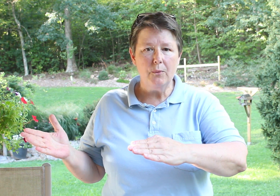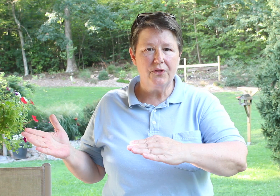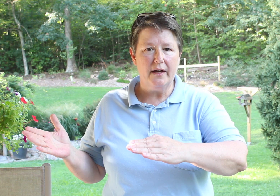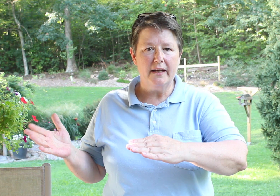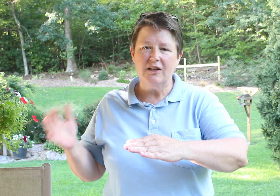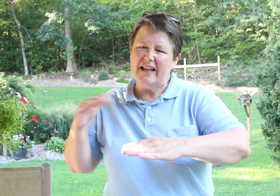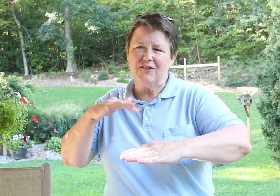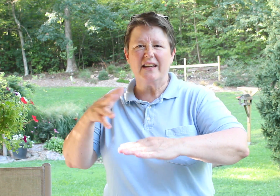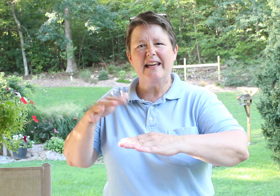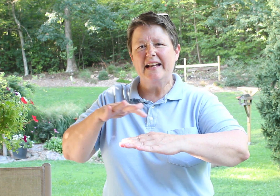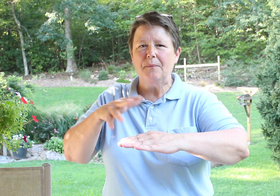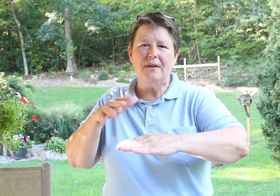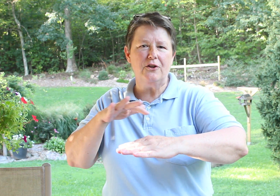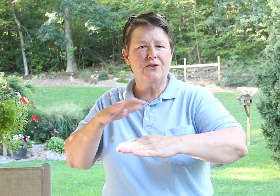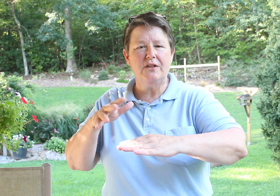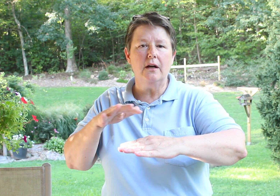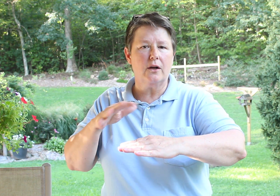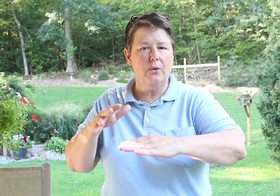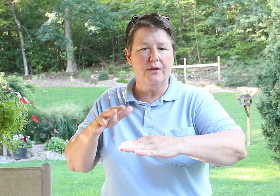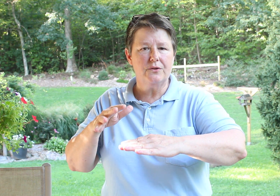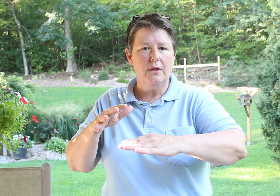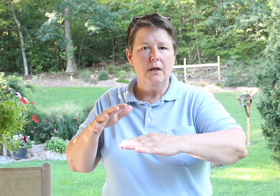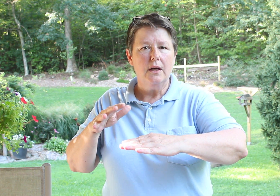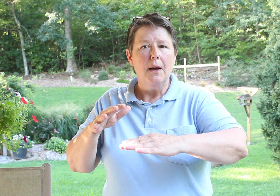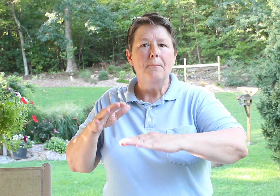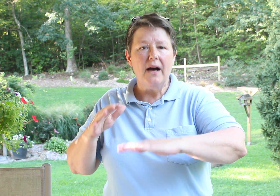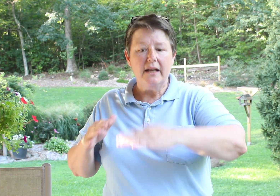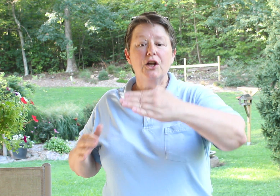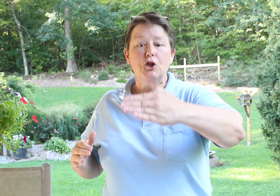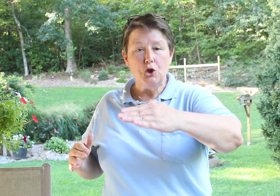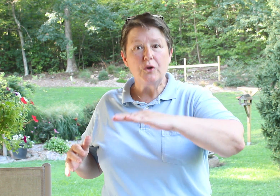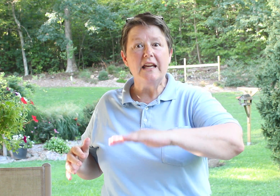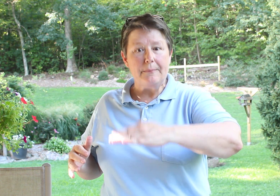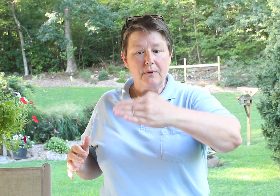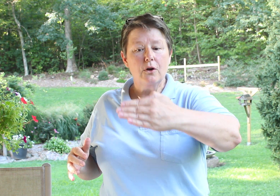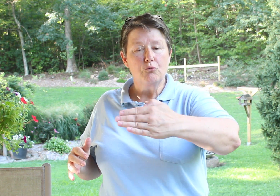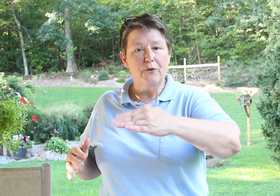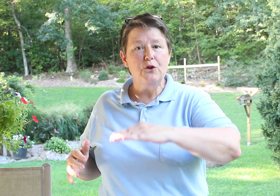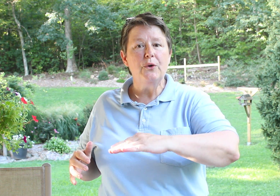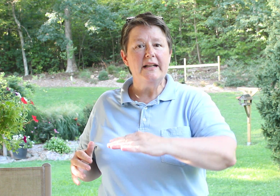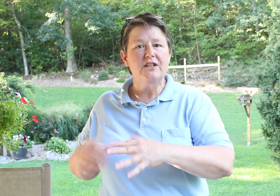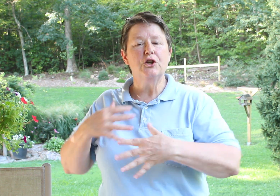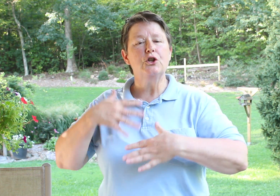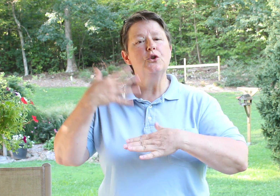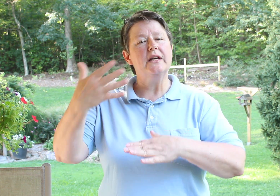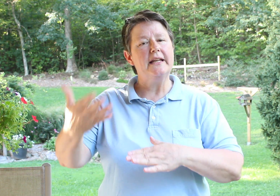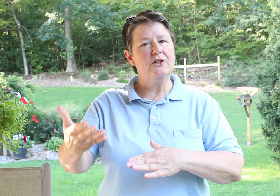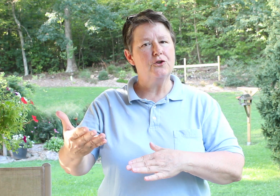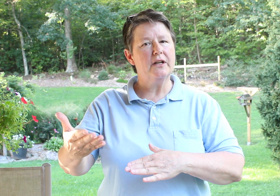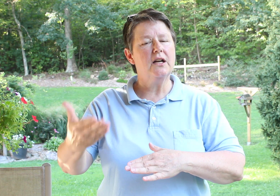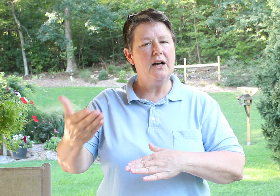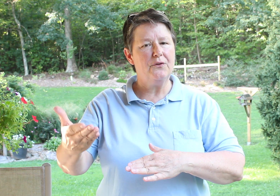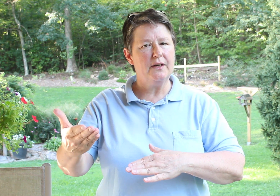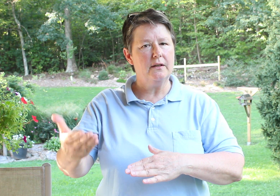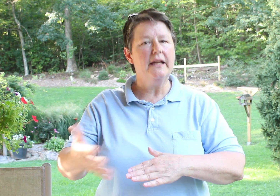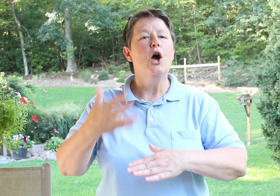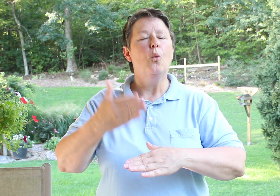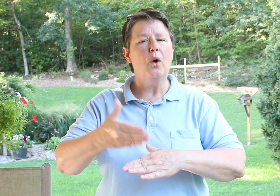with that. That's like getting a B or a C on a quiz. But you keep reviewing it till you can answer it confidently. What